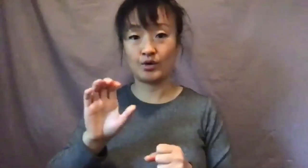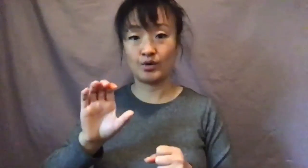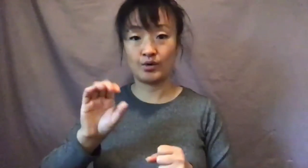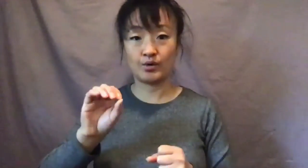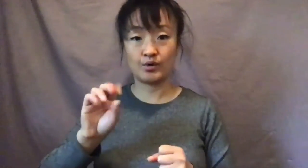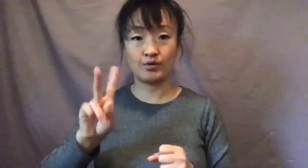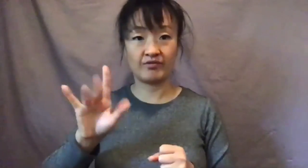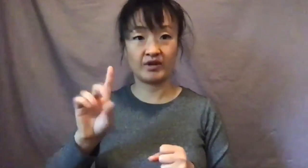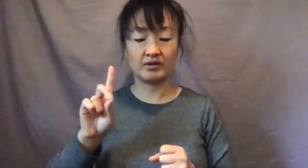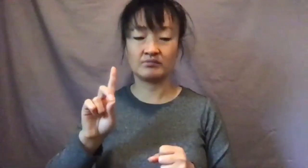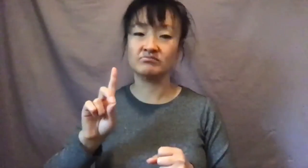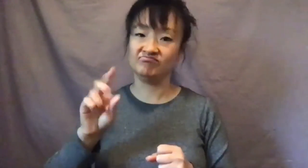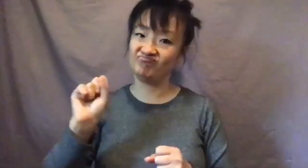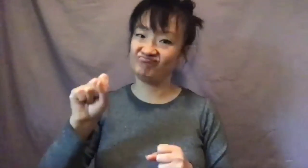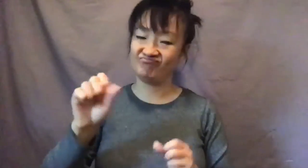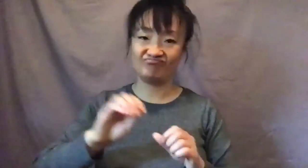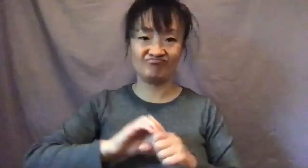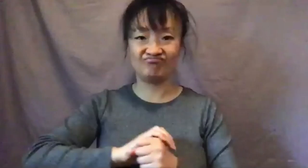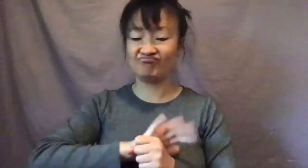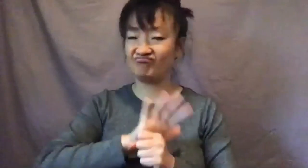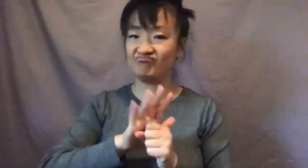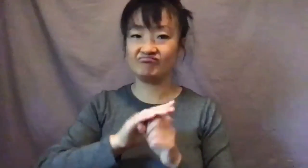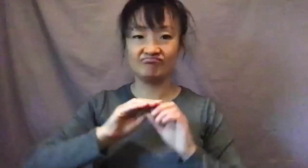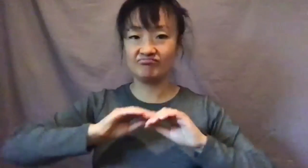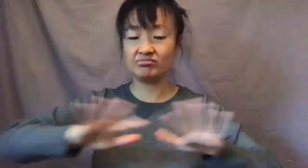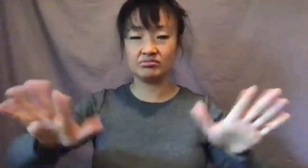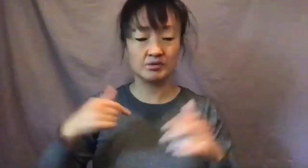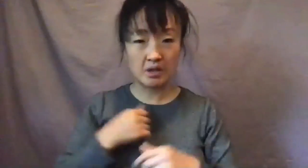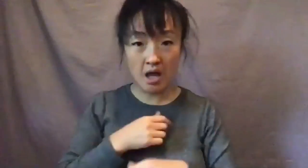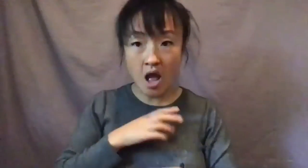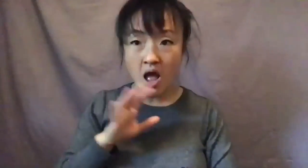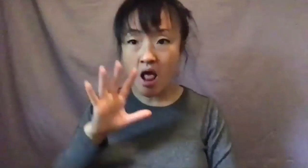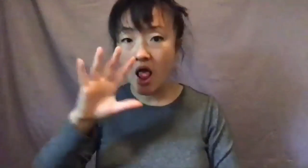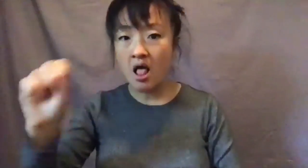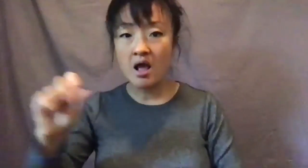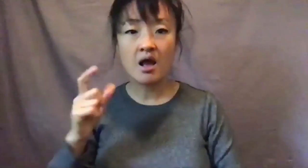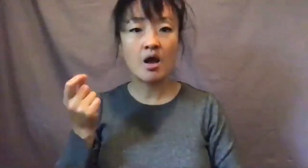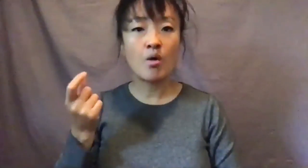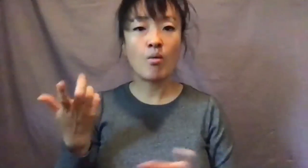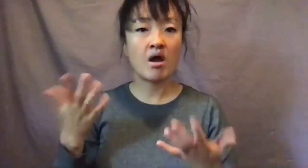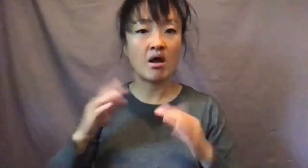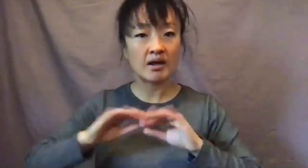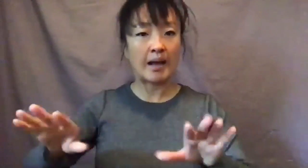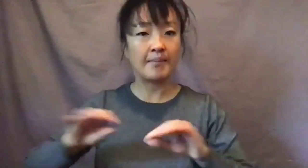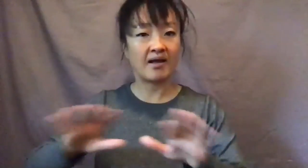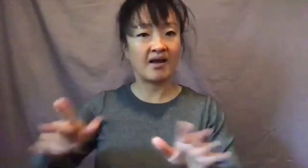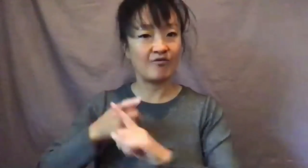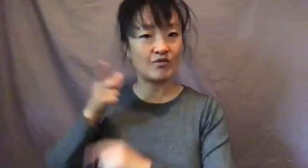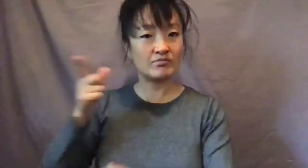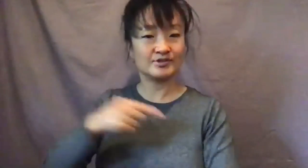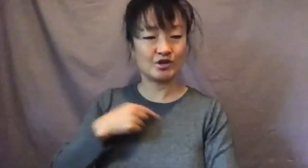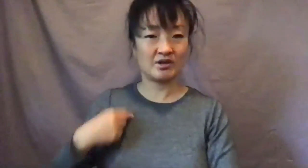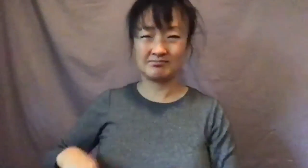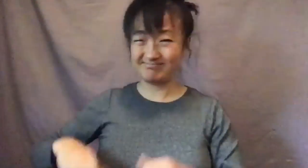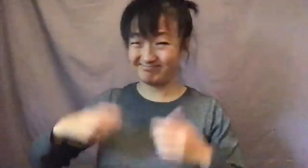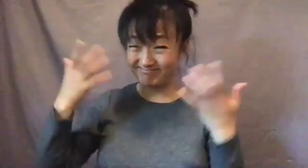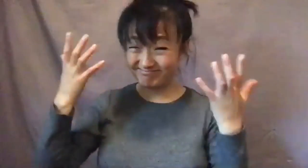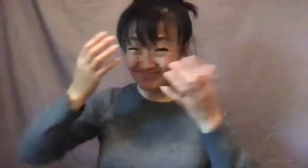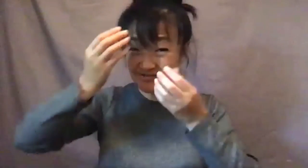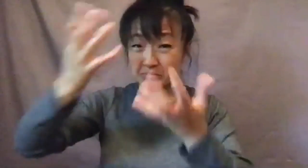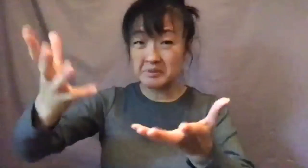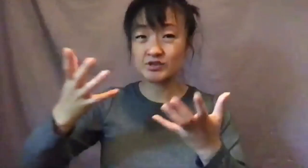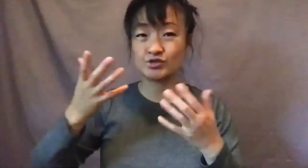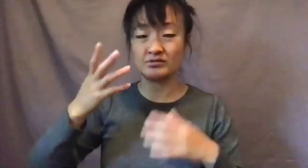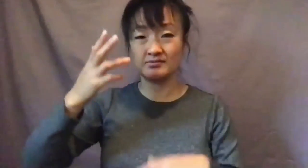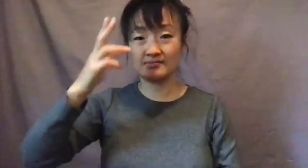all enthralled with what was coming out of China. There was an incredible amount of information of certain hospitals. So in China,